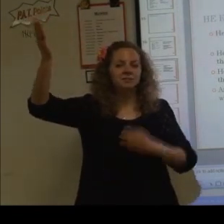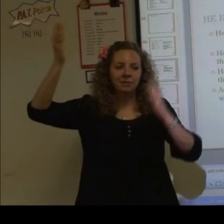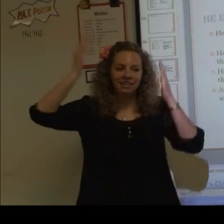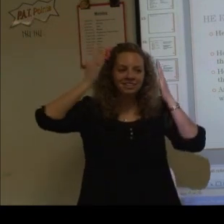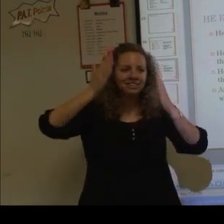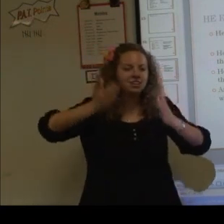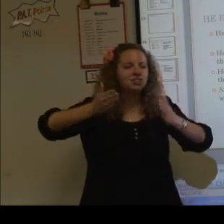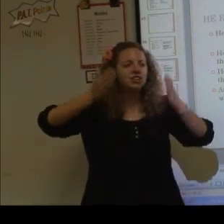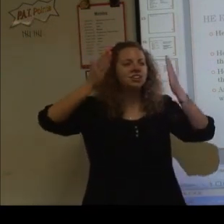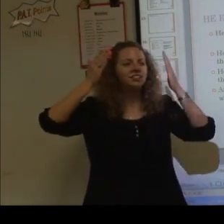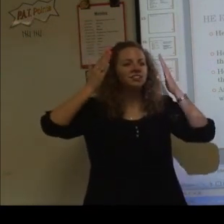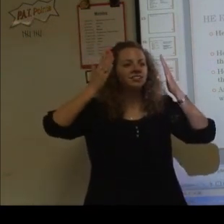Pays attention. pays attention